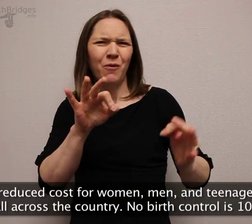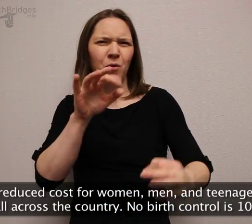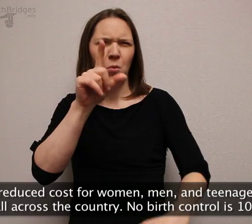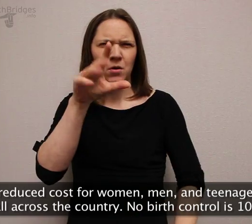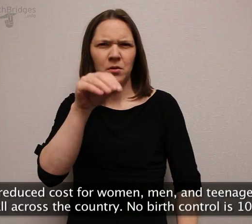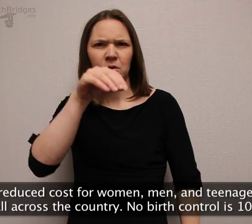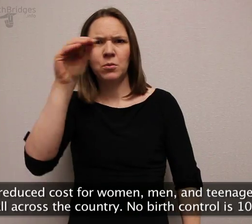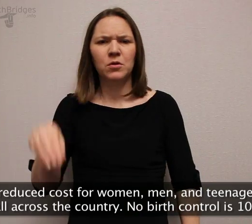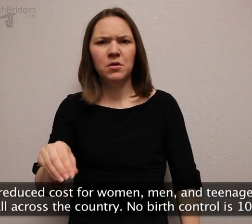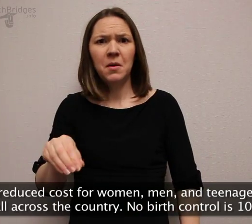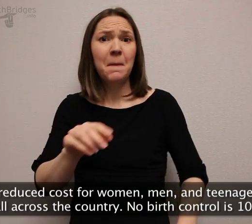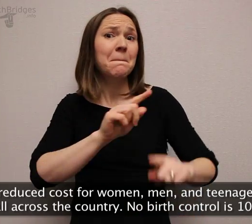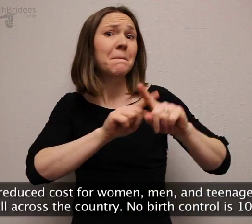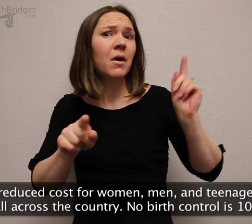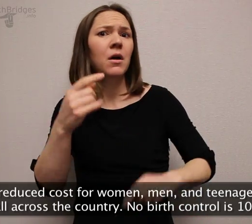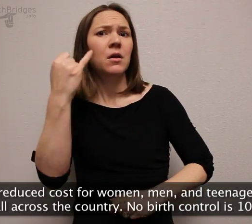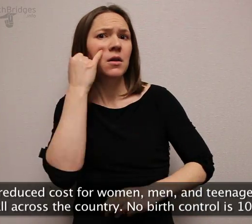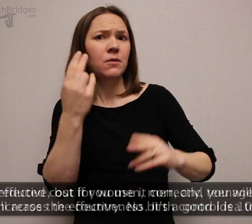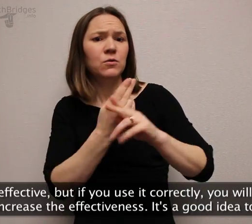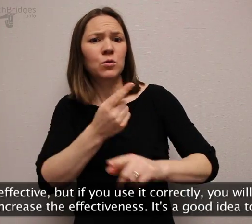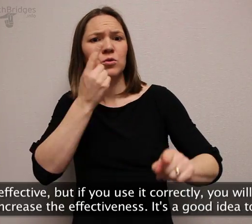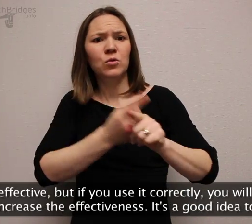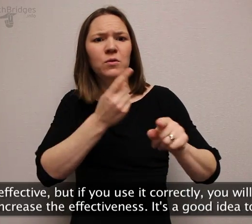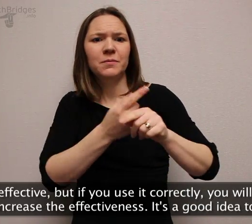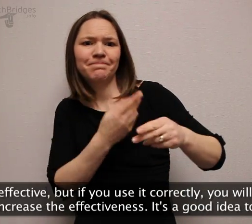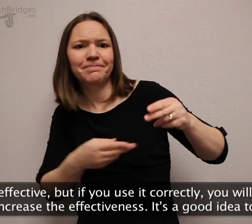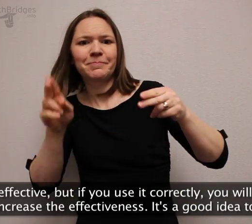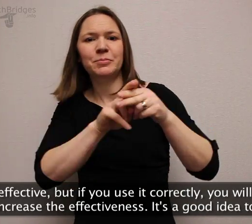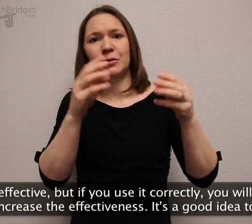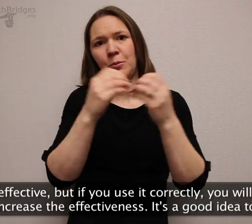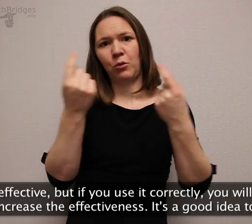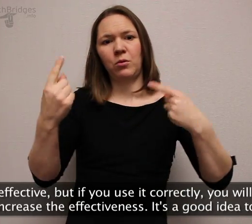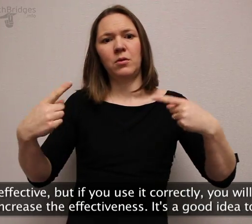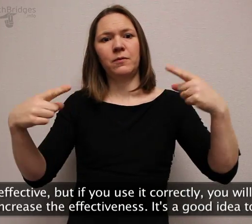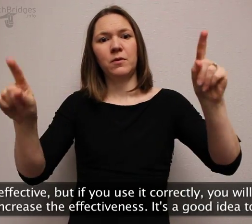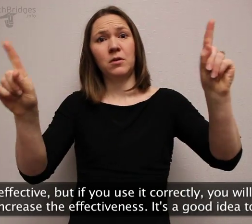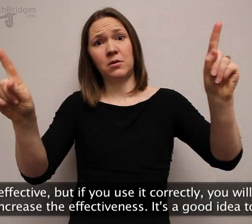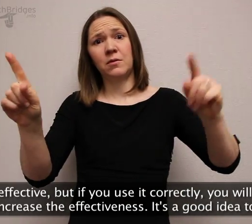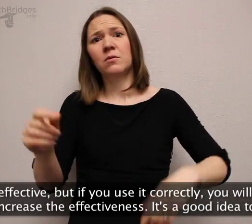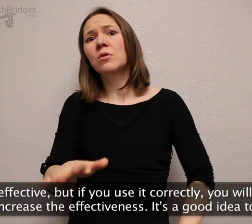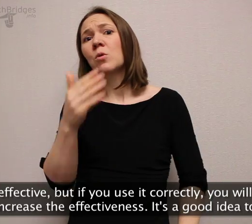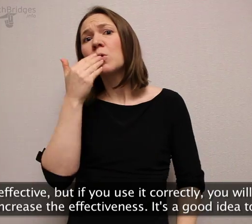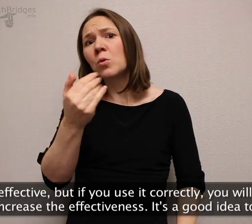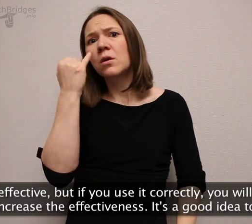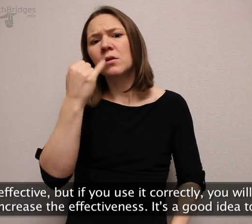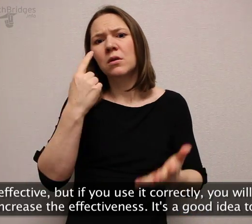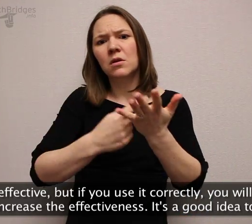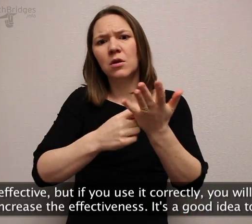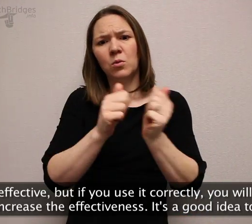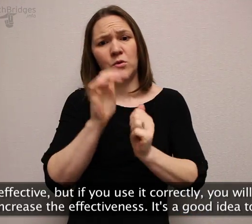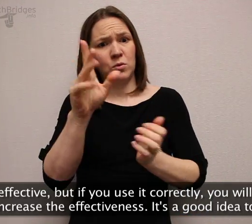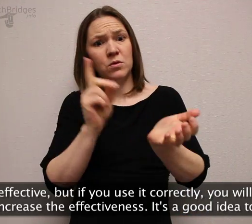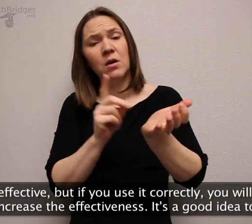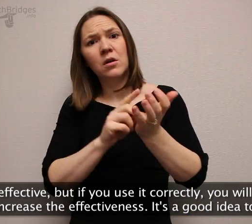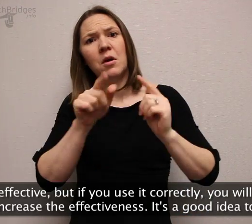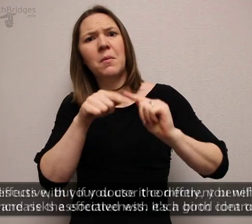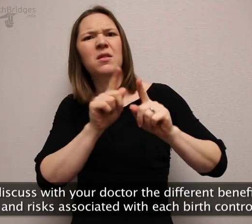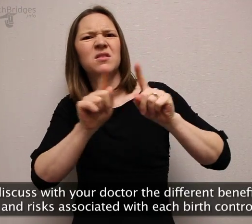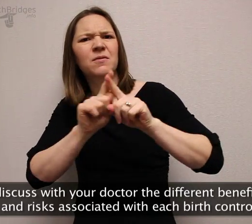No birth control is 100% effective, but if you use it correctly, you're going to increase the effectiveness. It's a good idea to discuss with your